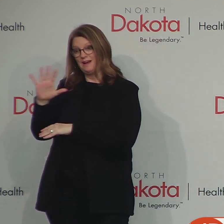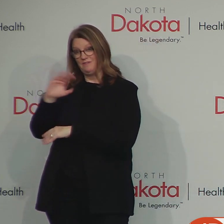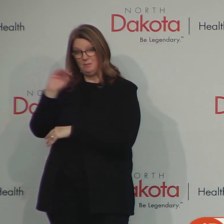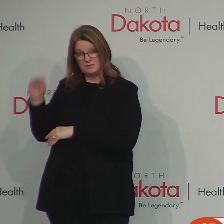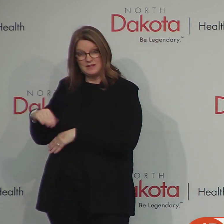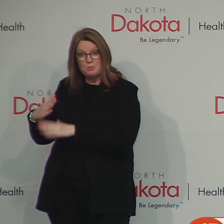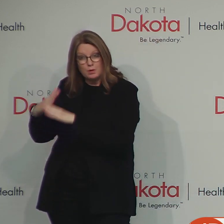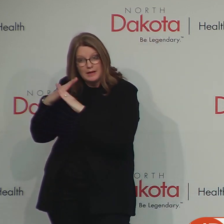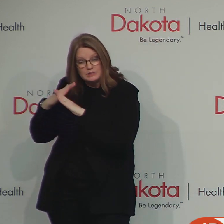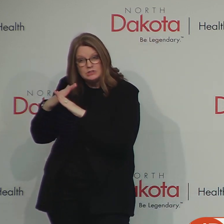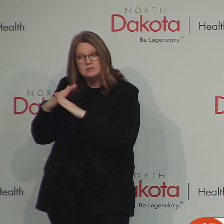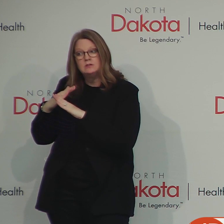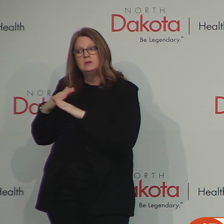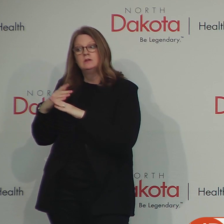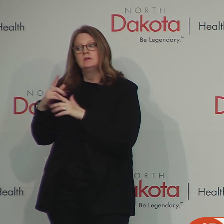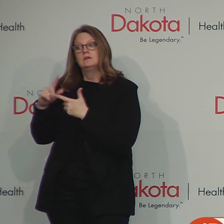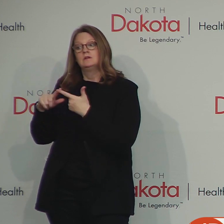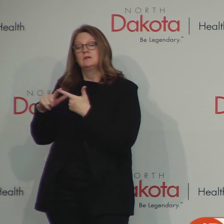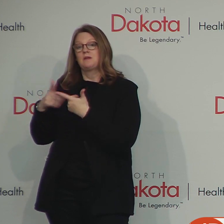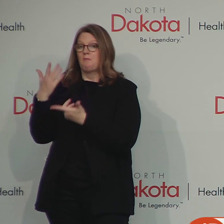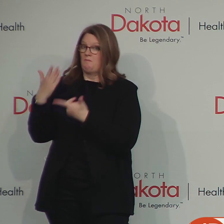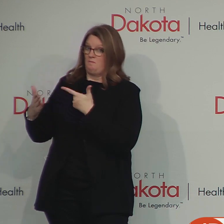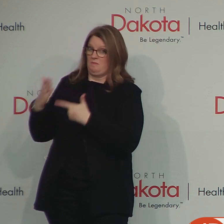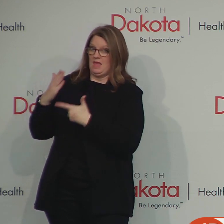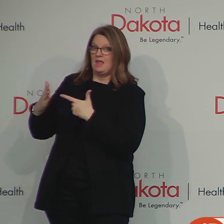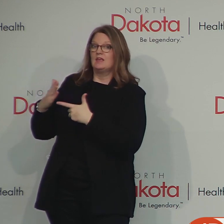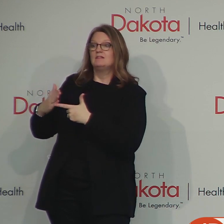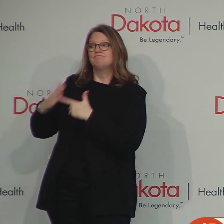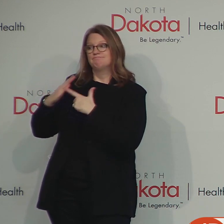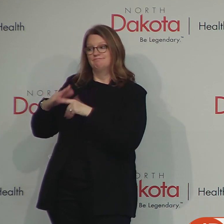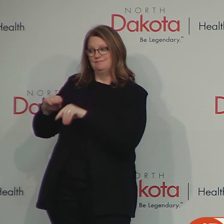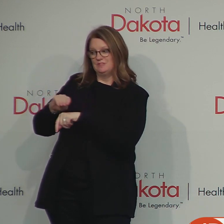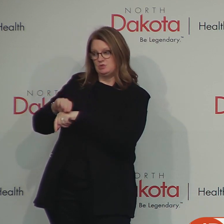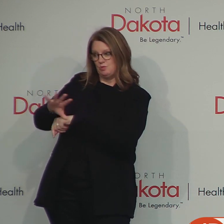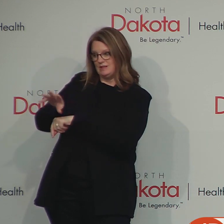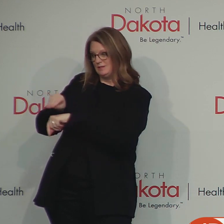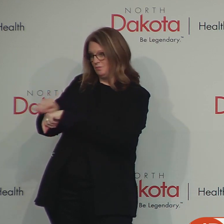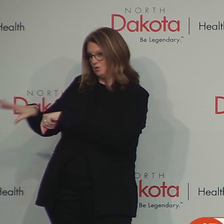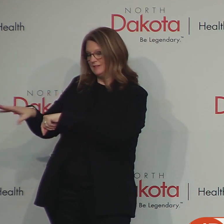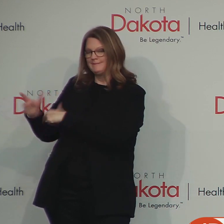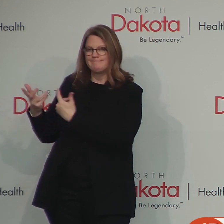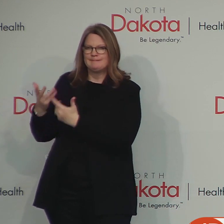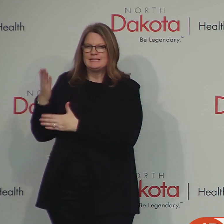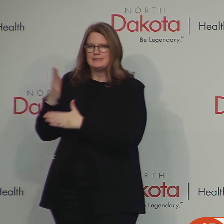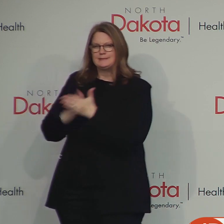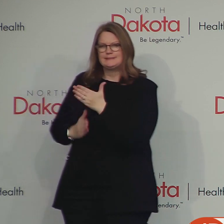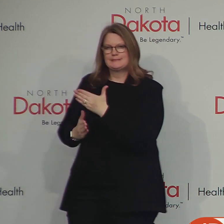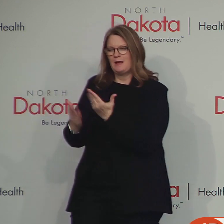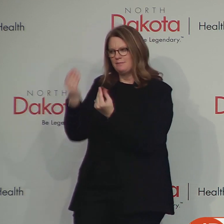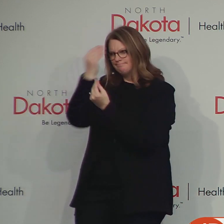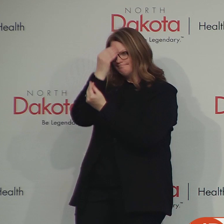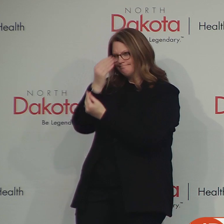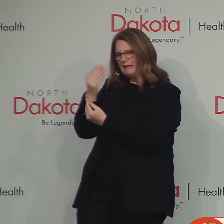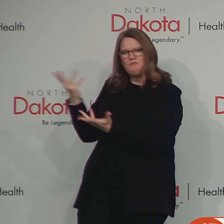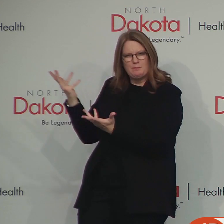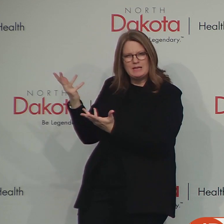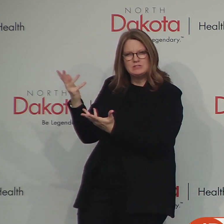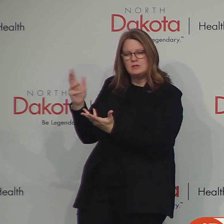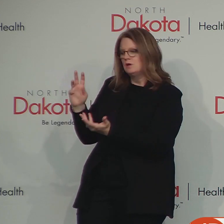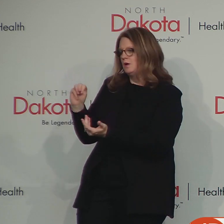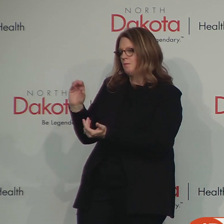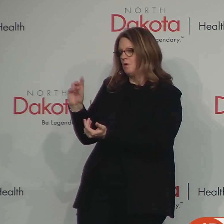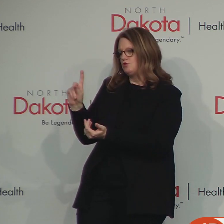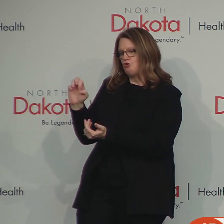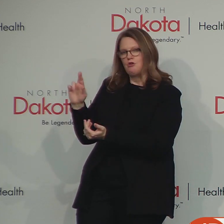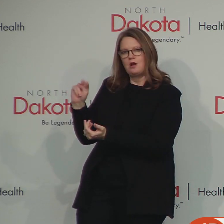95%. It may prevent transmission to others. There was some clinical trial data on the Moderna clinical